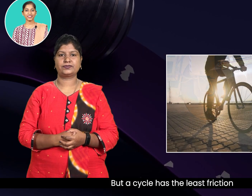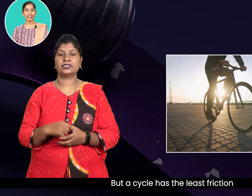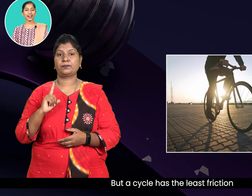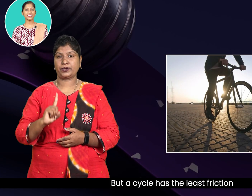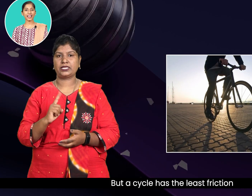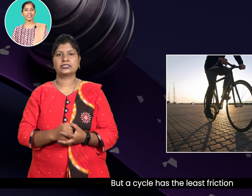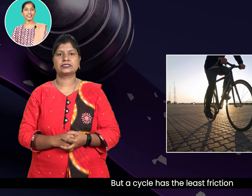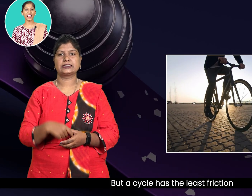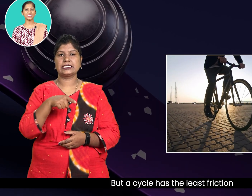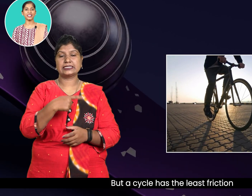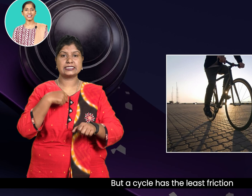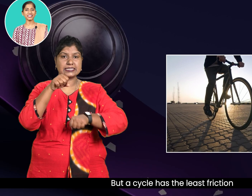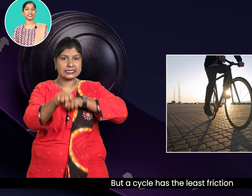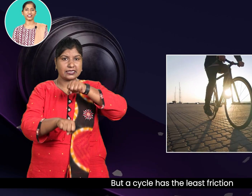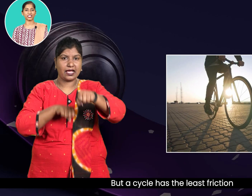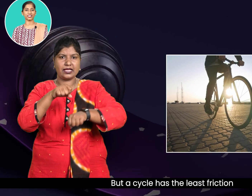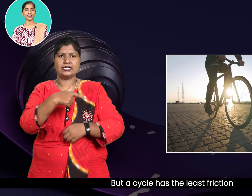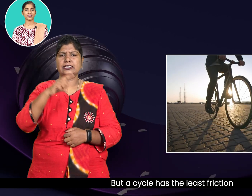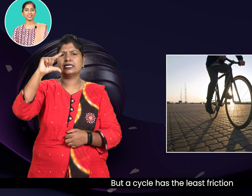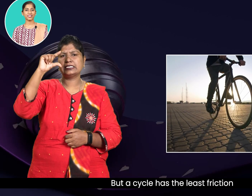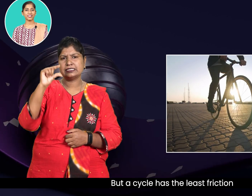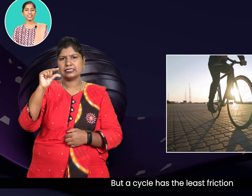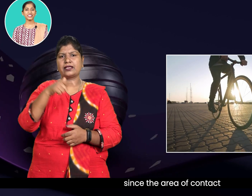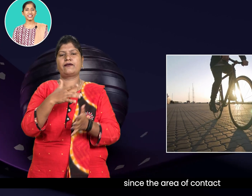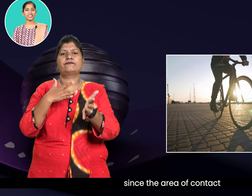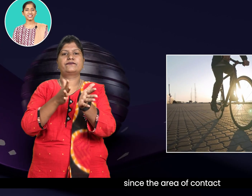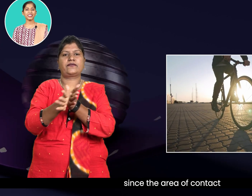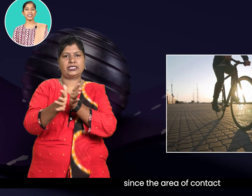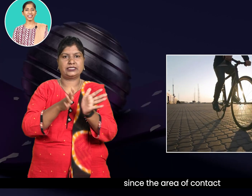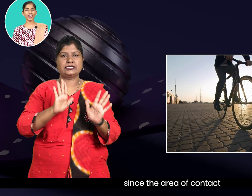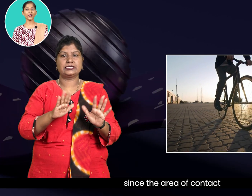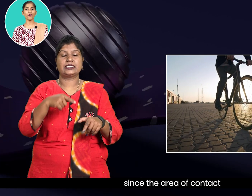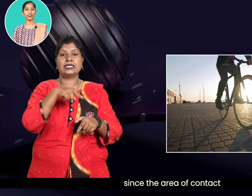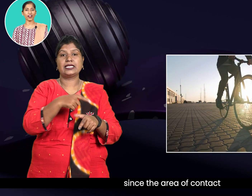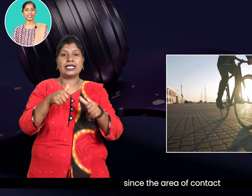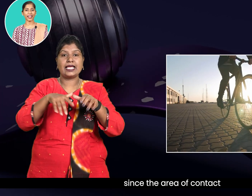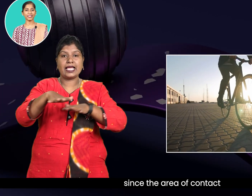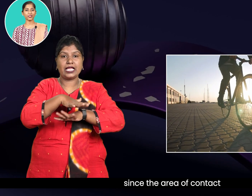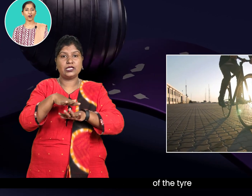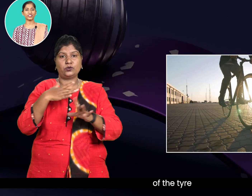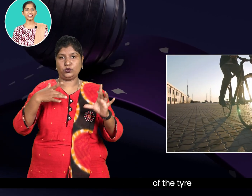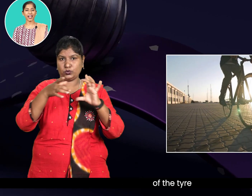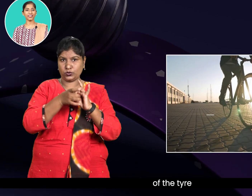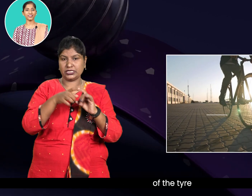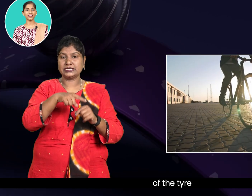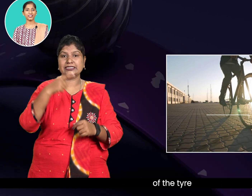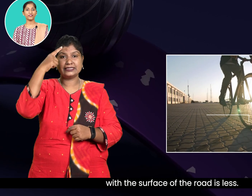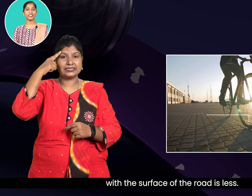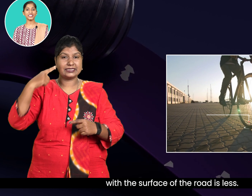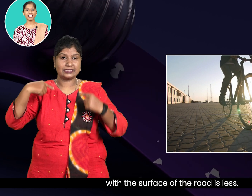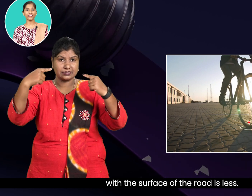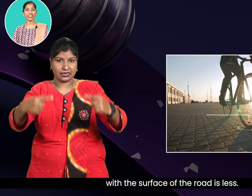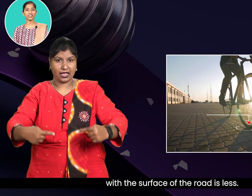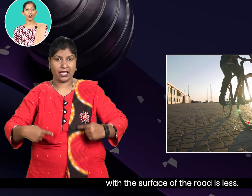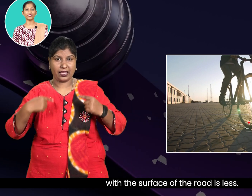But a cycle has the least friction since the area of contact of the tire